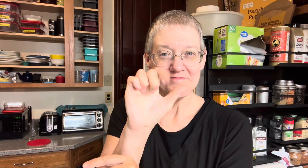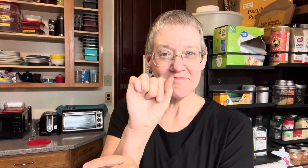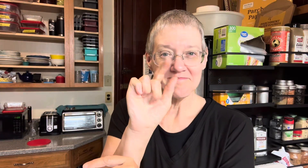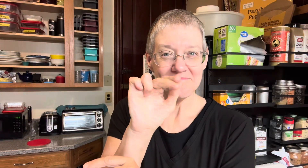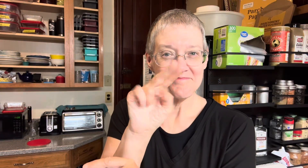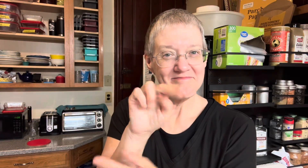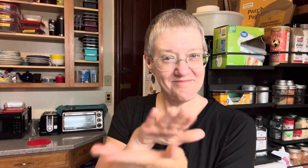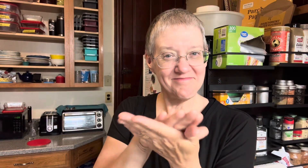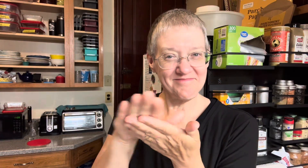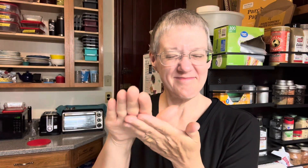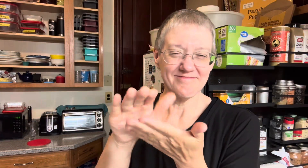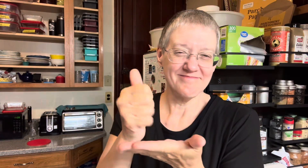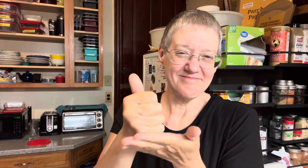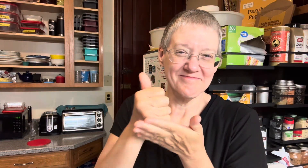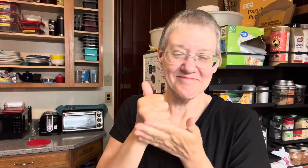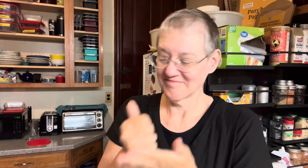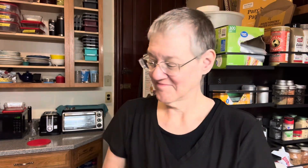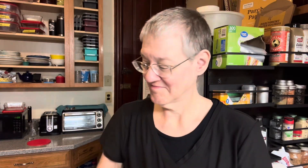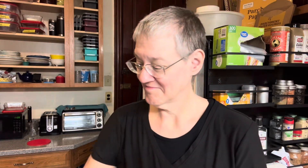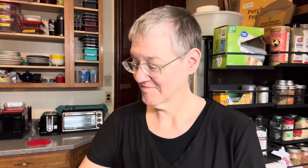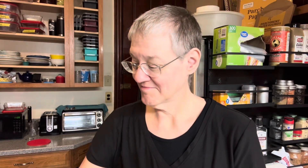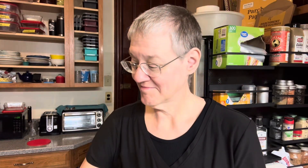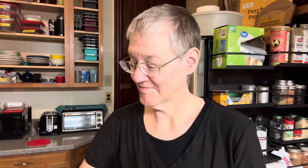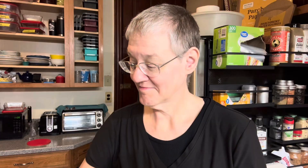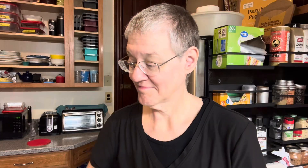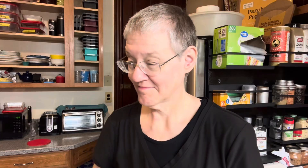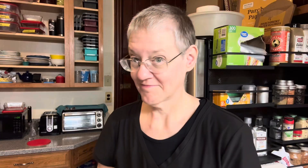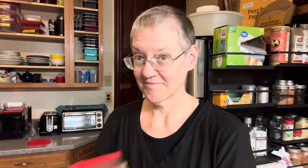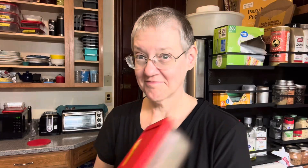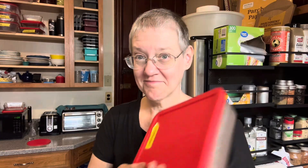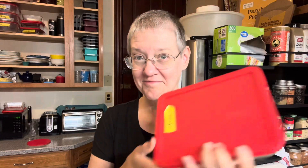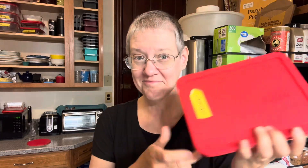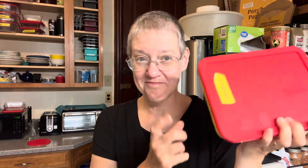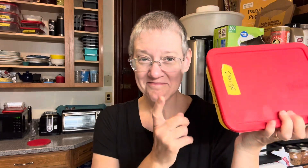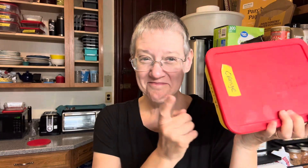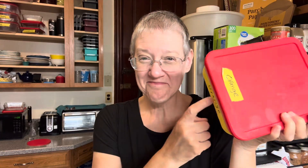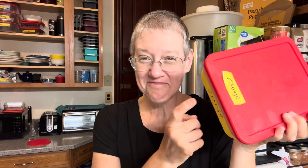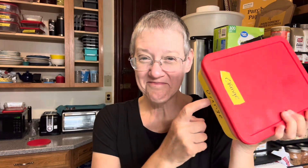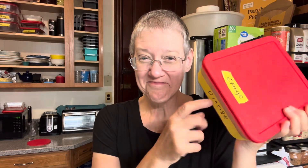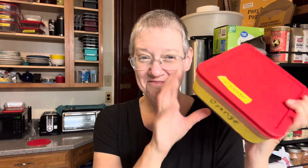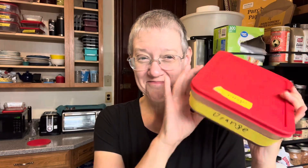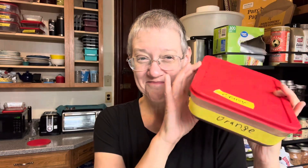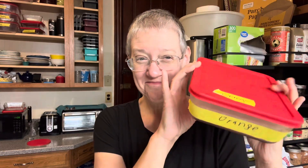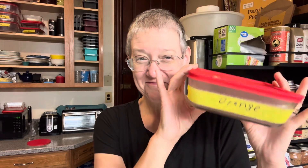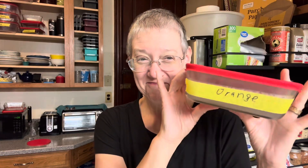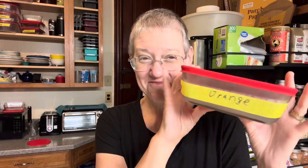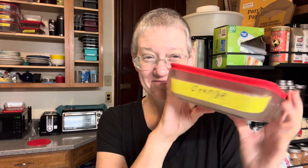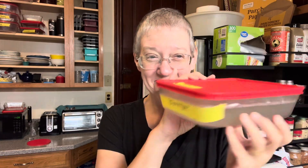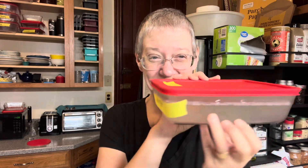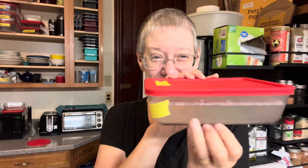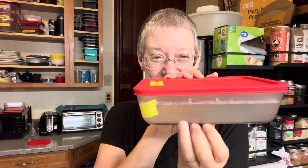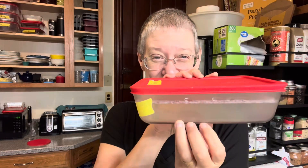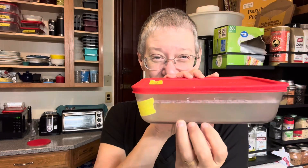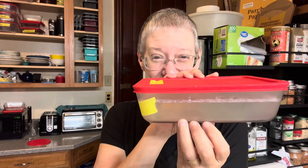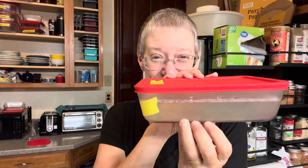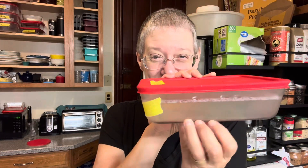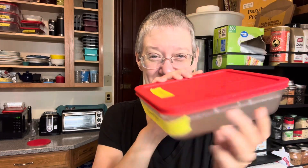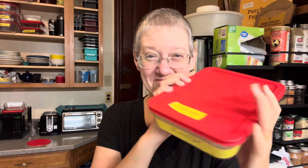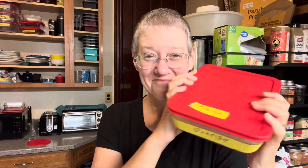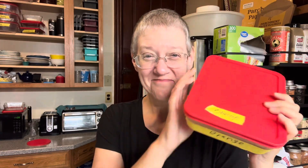Dale started making his gelatin himself. That's really nice. It really helps me out. I made this orange gelatin.